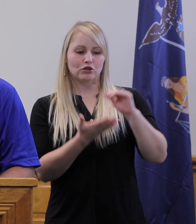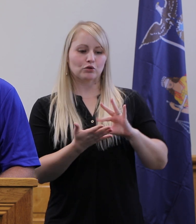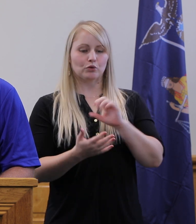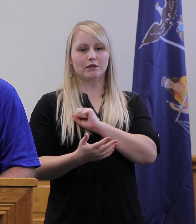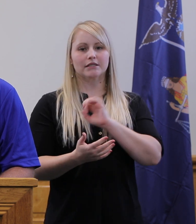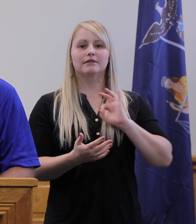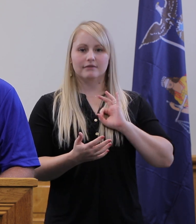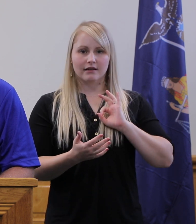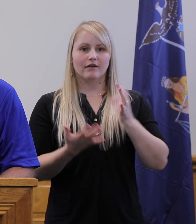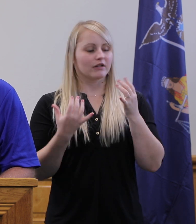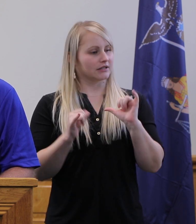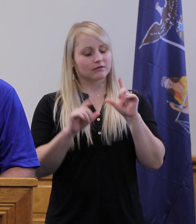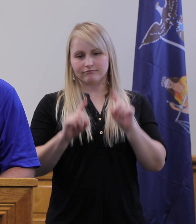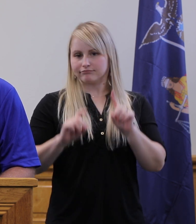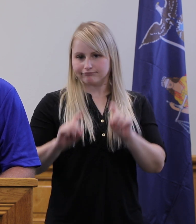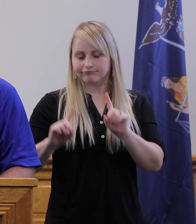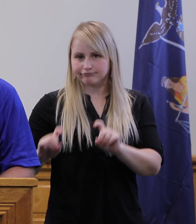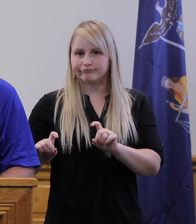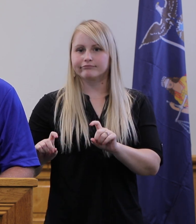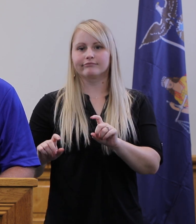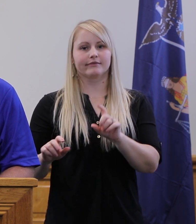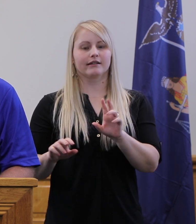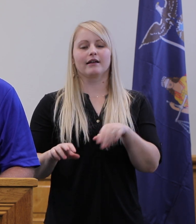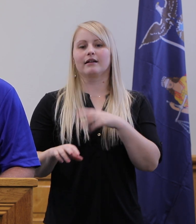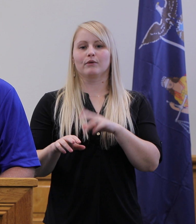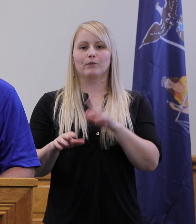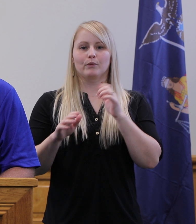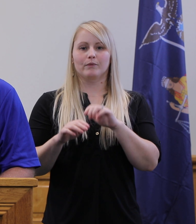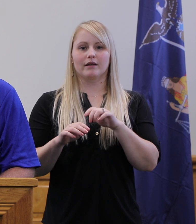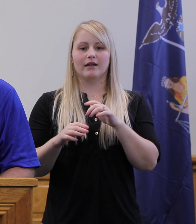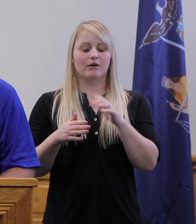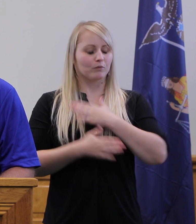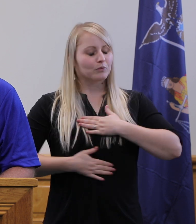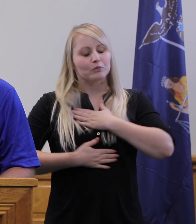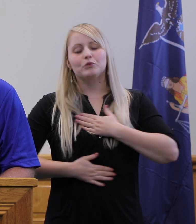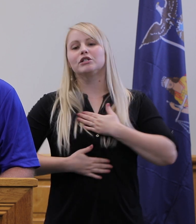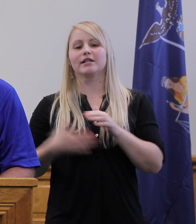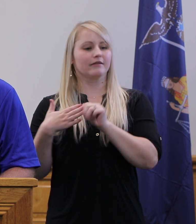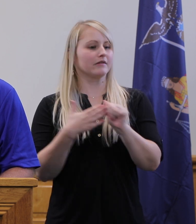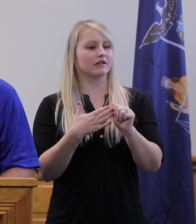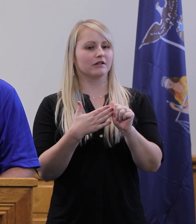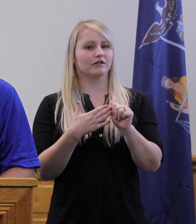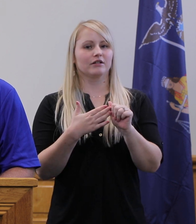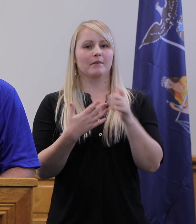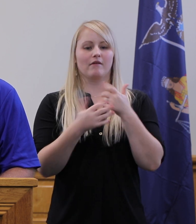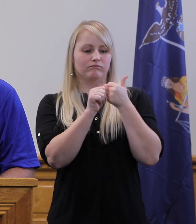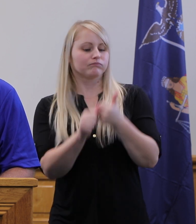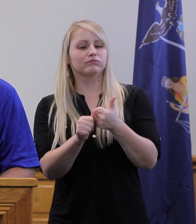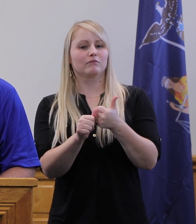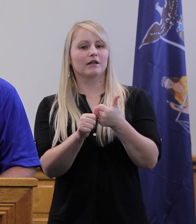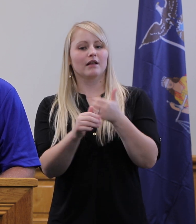employees continue to be tested on a regular basis, and we appreciate the leadership of President Stanley for cooperation and protective